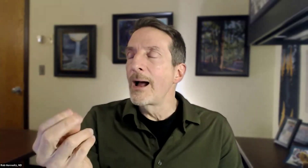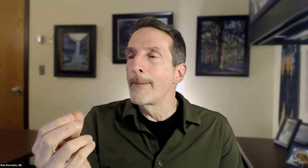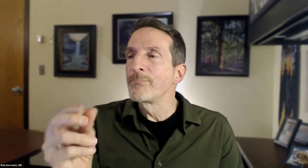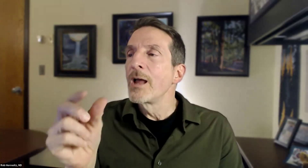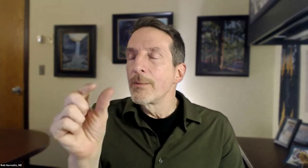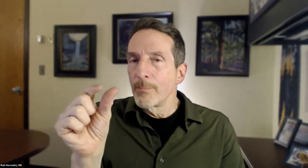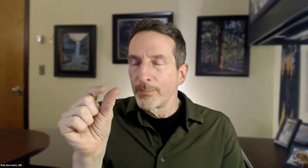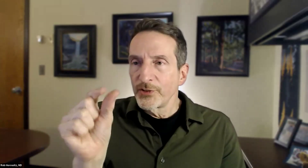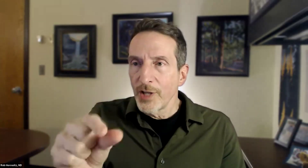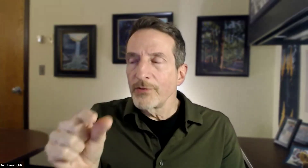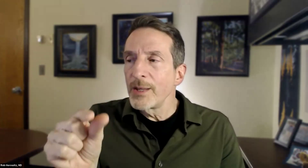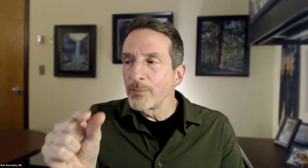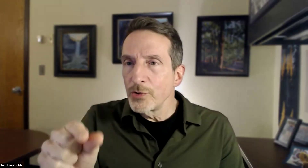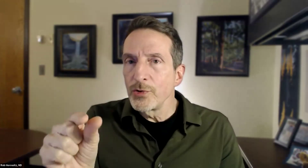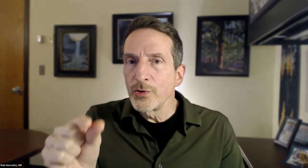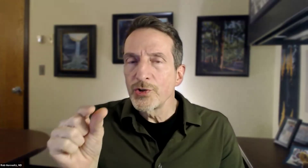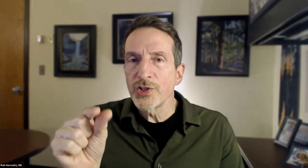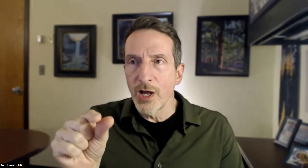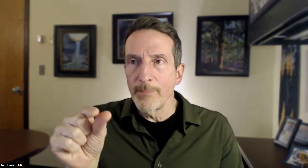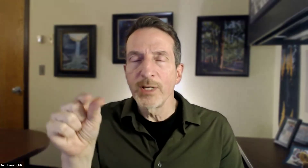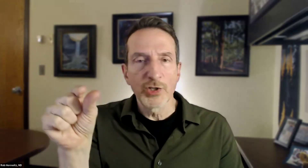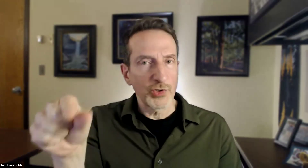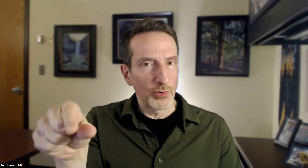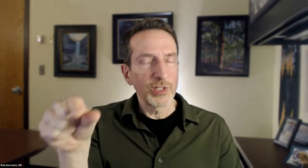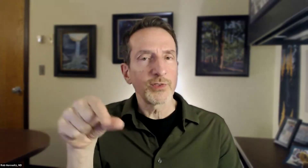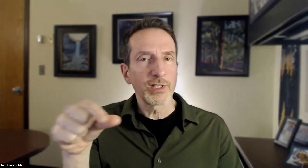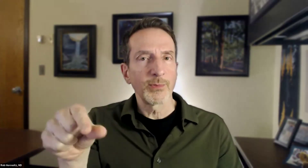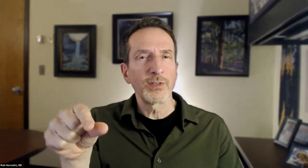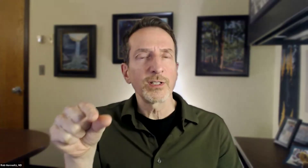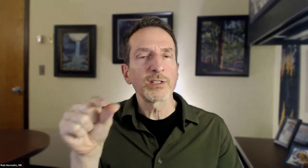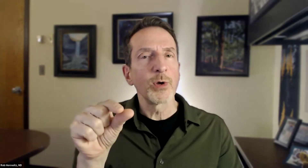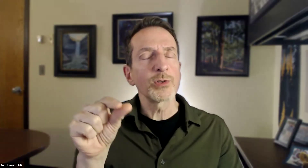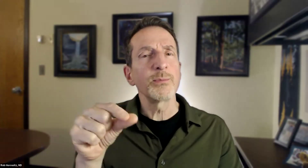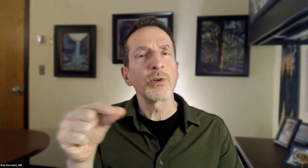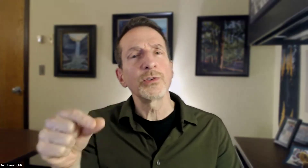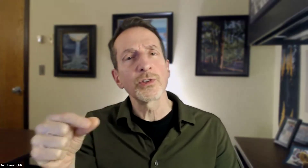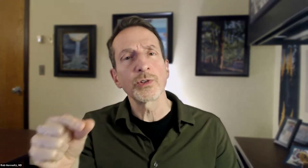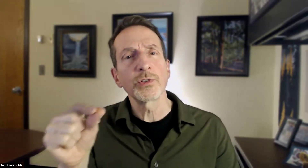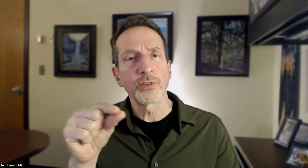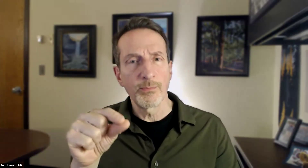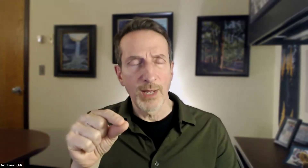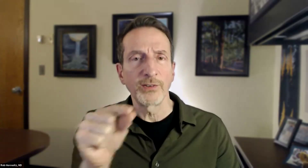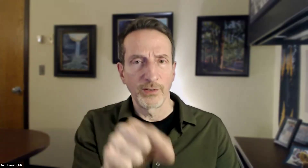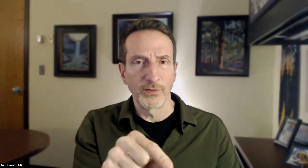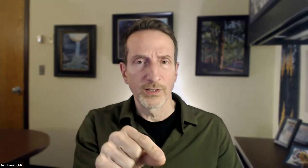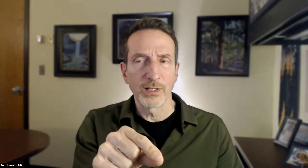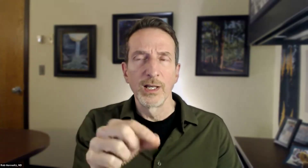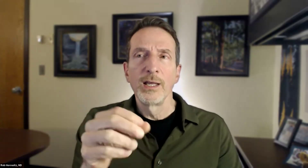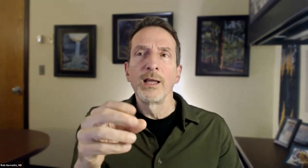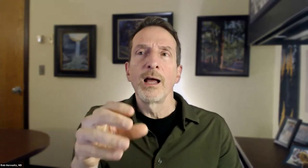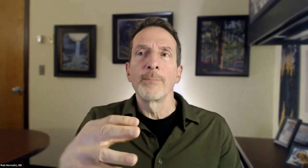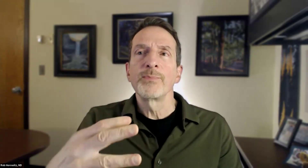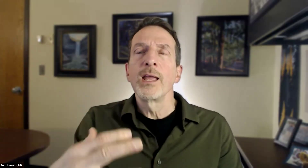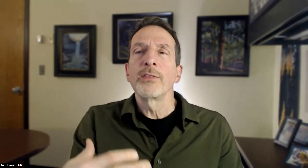online. Some of them do use some insurance for some of the visits. Most of them don't use insurance for the medicine